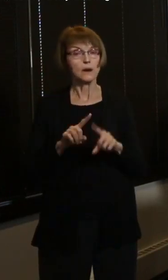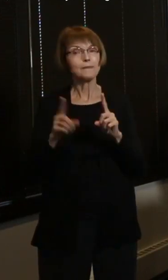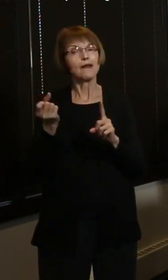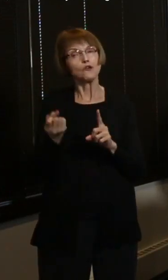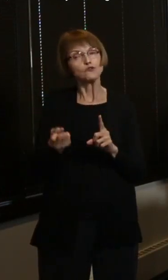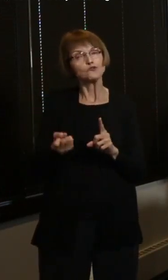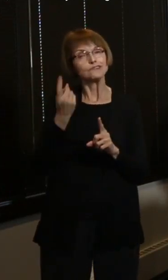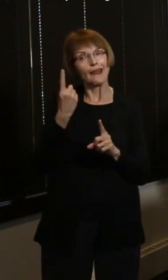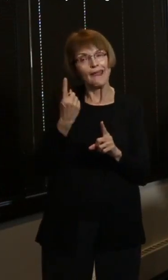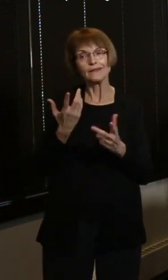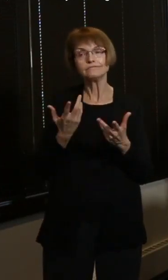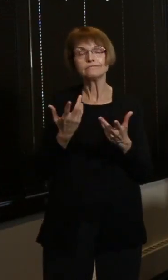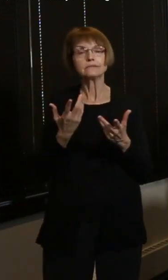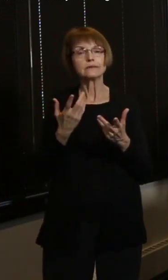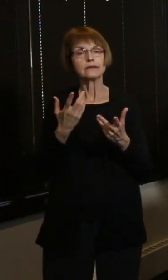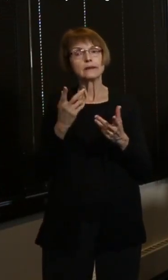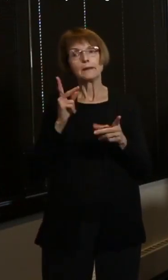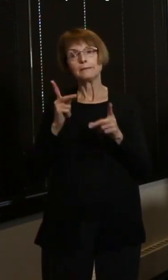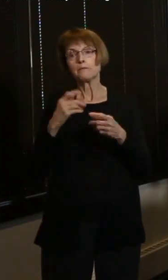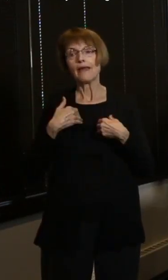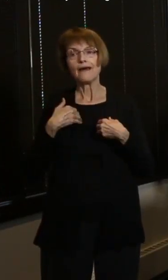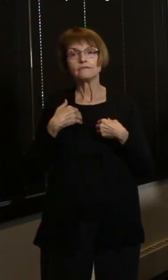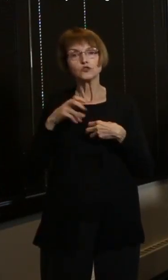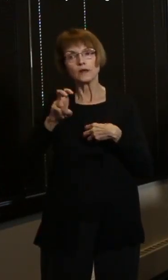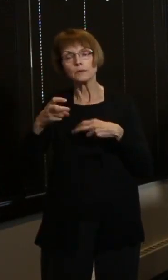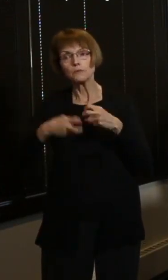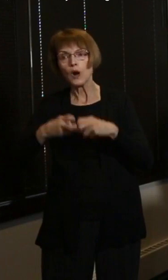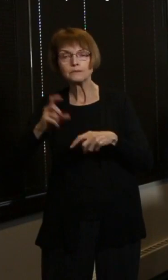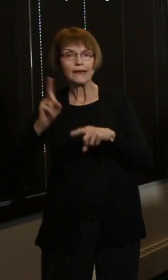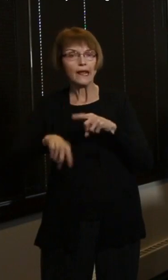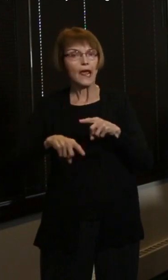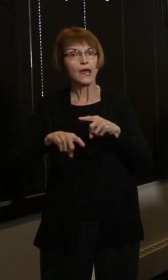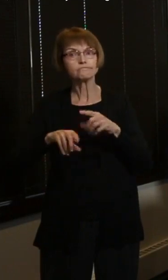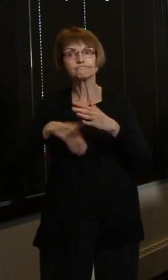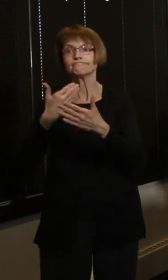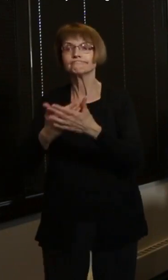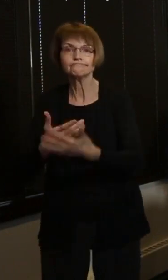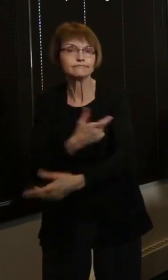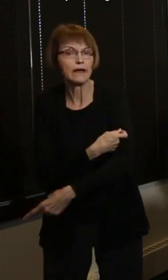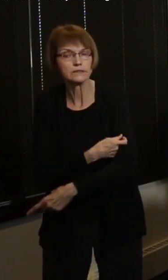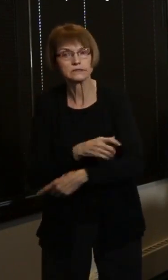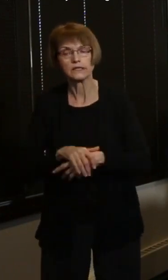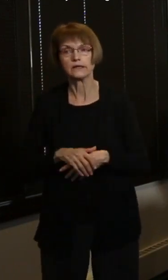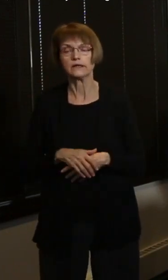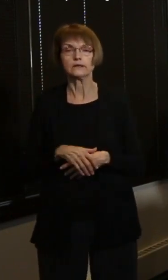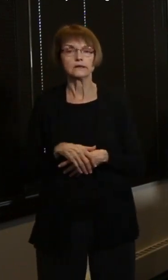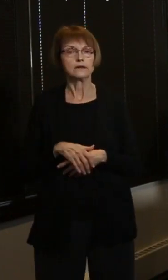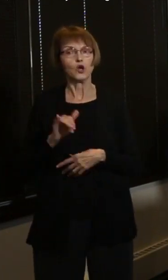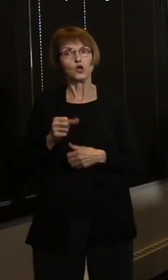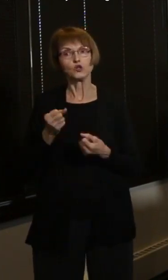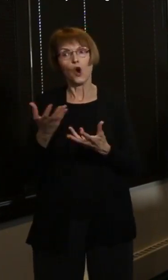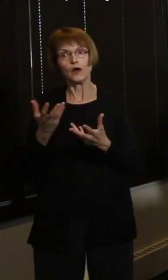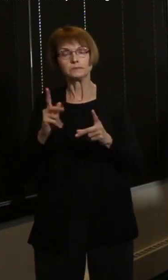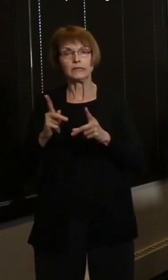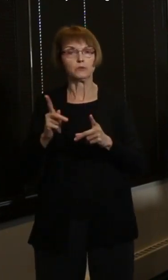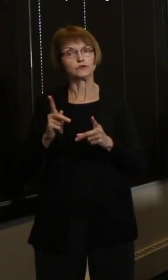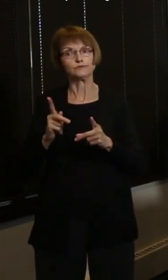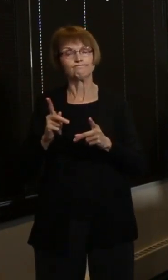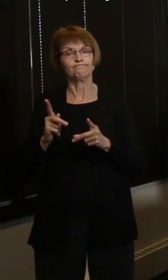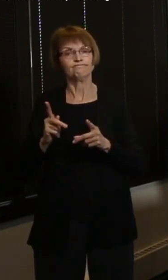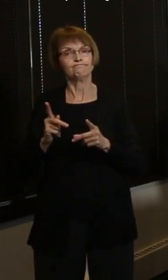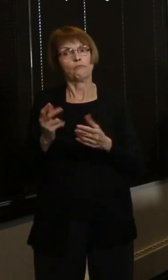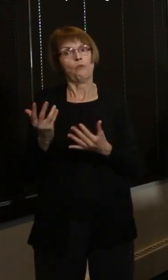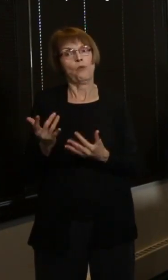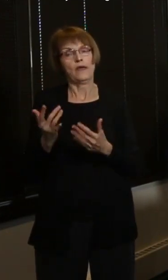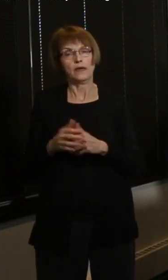that go into that. So if people have transportation issues and things like that, and so certainly we have to explore many other avenues to get a